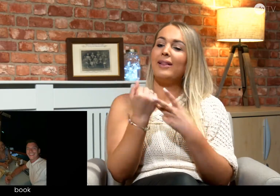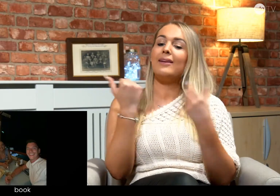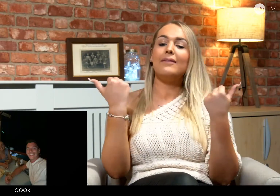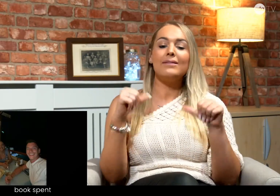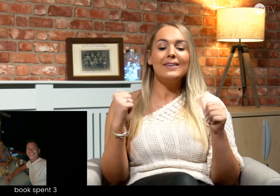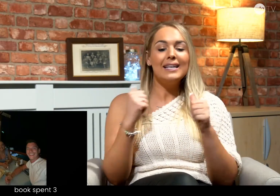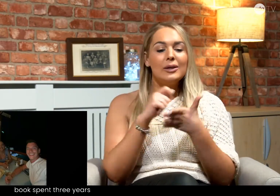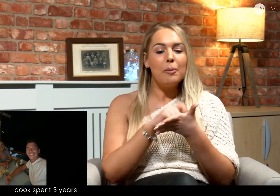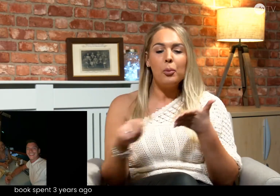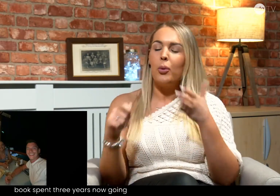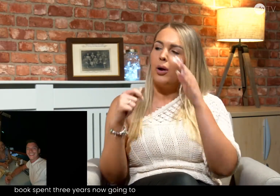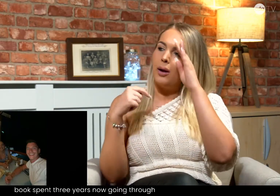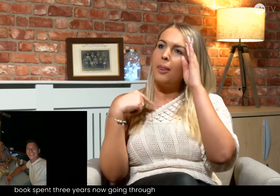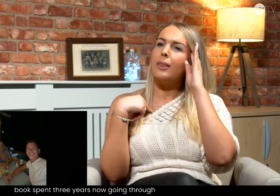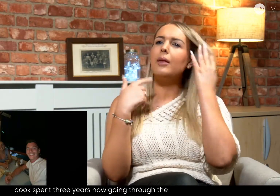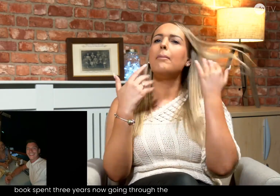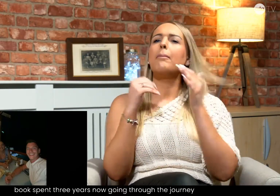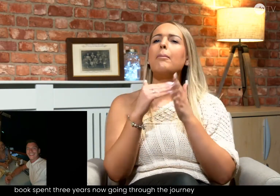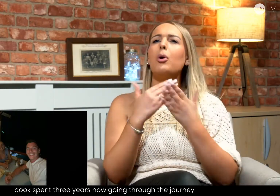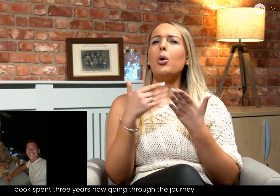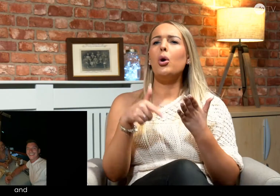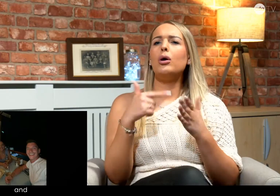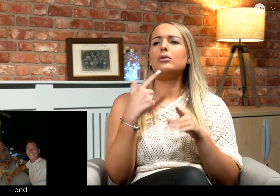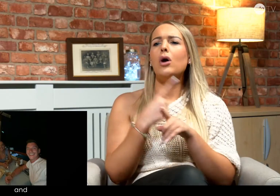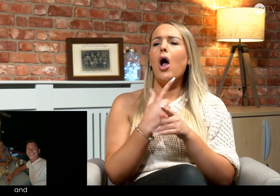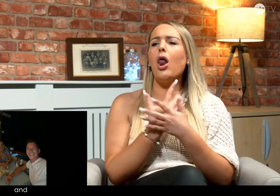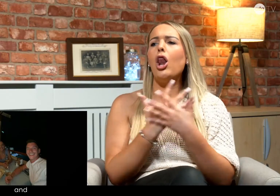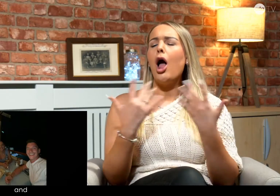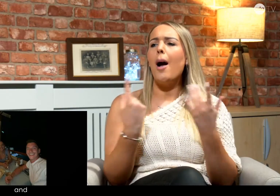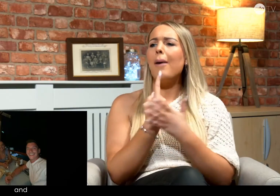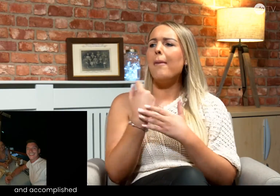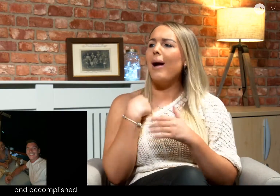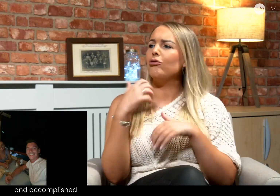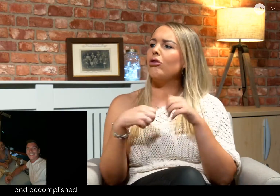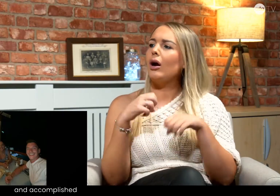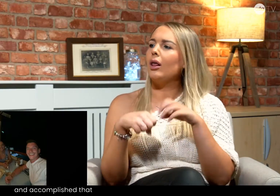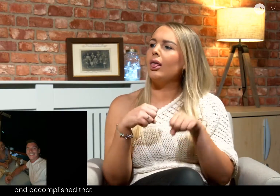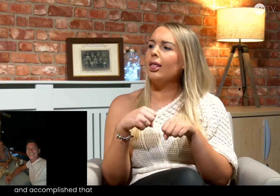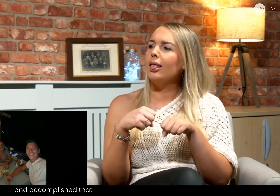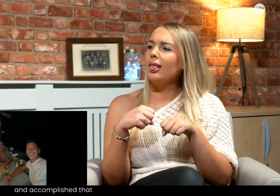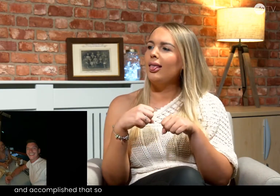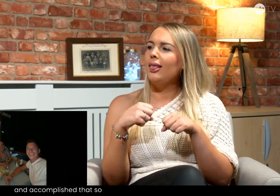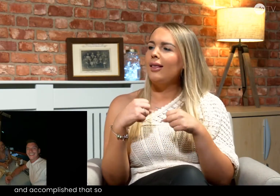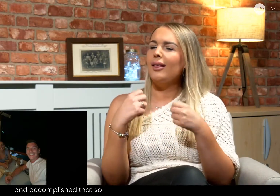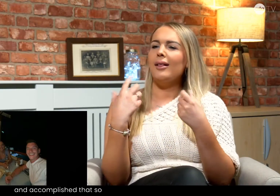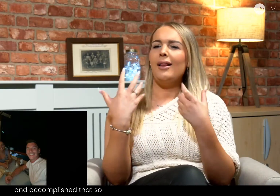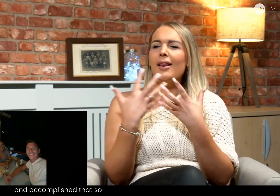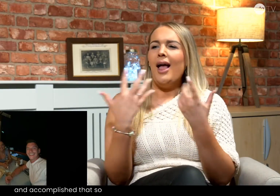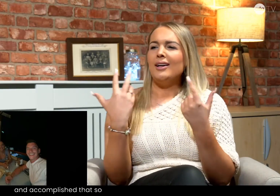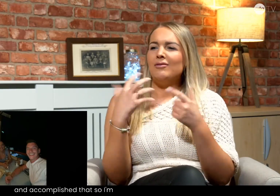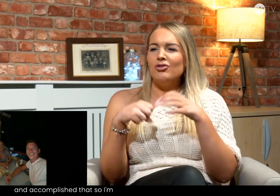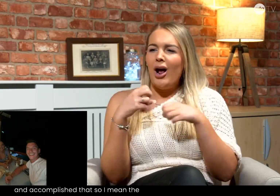the journey, and I'd accomplished that. So, I mean, the book was a lot about my